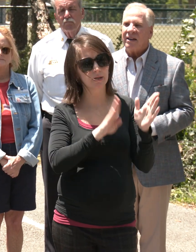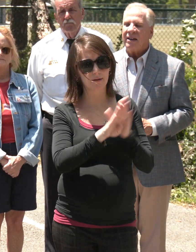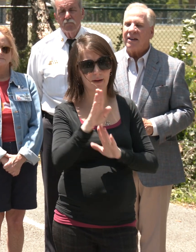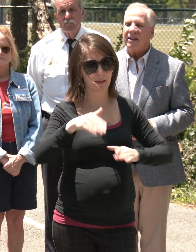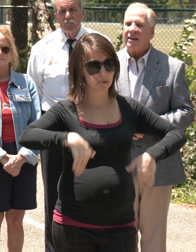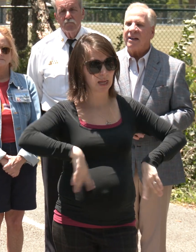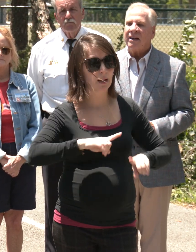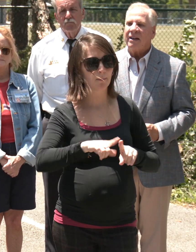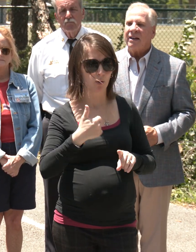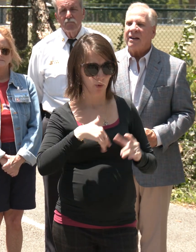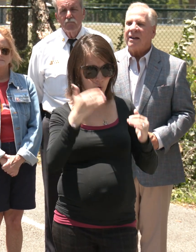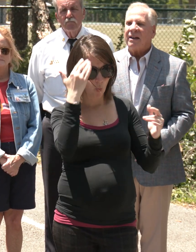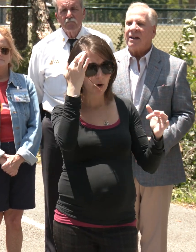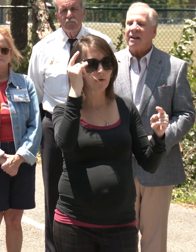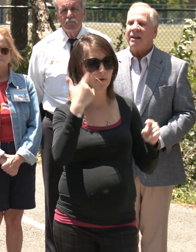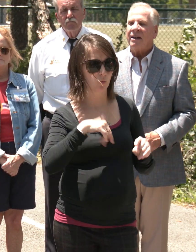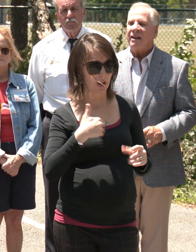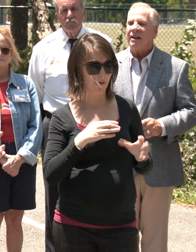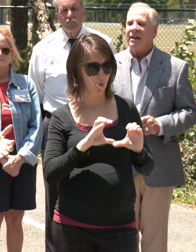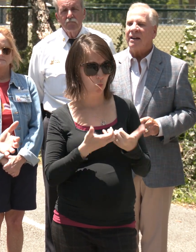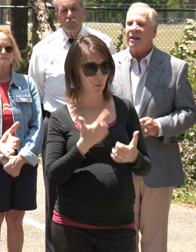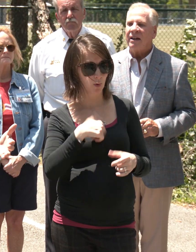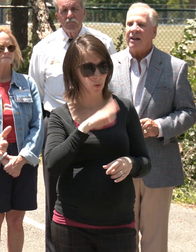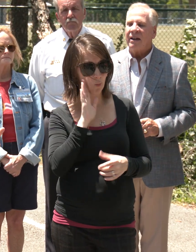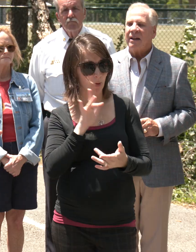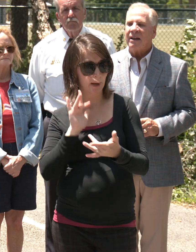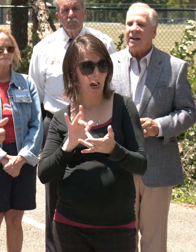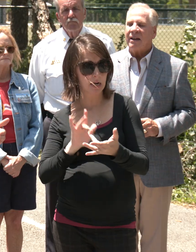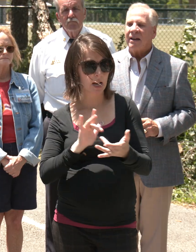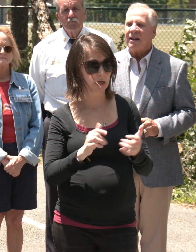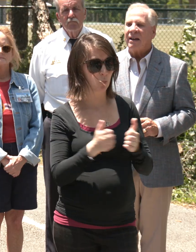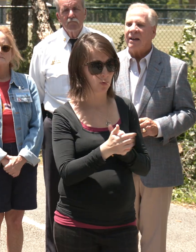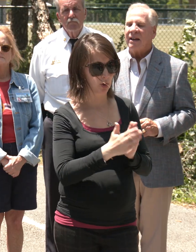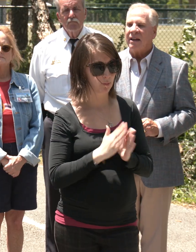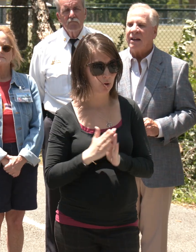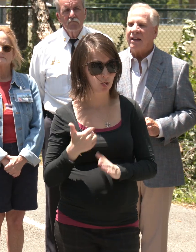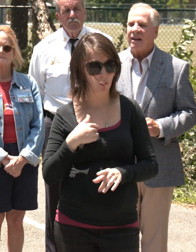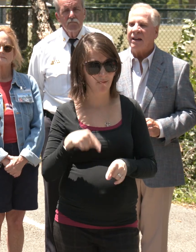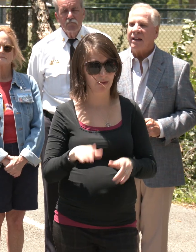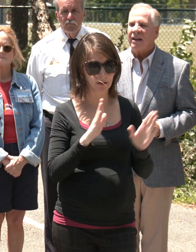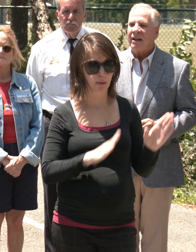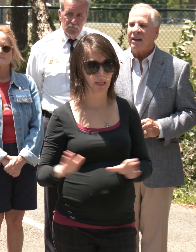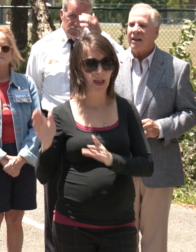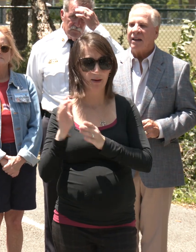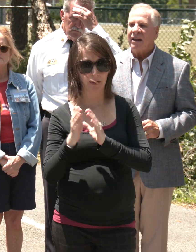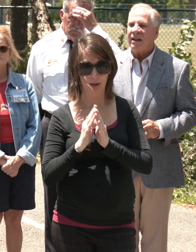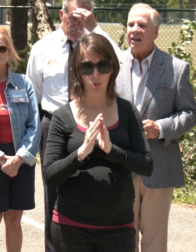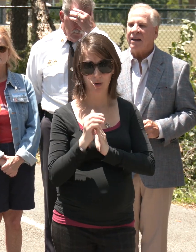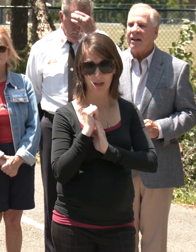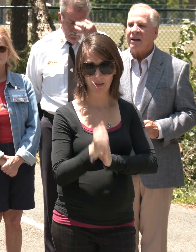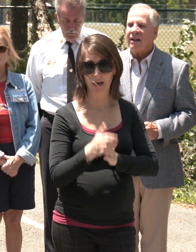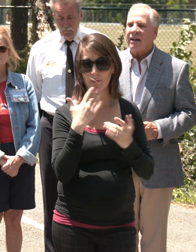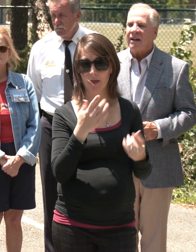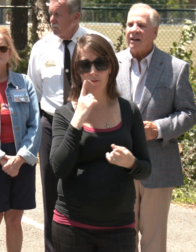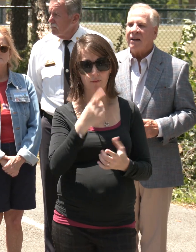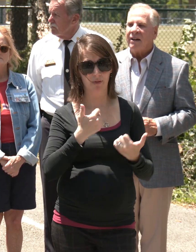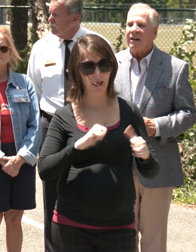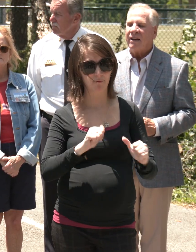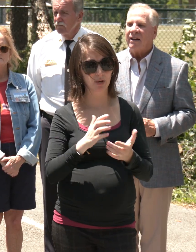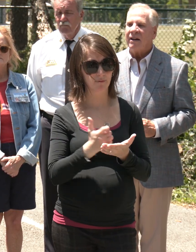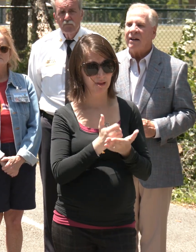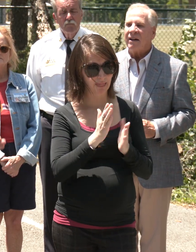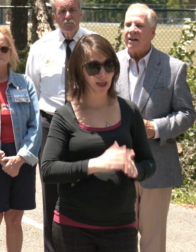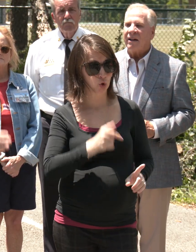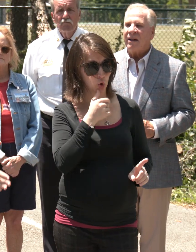of it. We have a task force, and we'll be reaching out to the community to have this plan be community-led. I'm grateful to the efforts of the